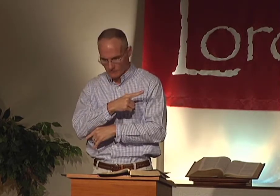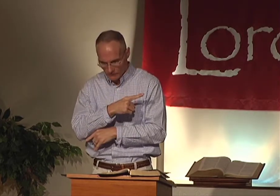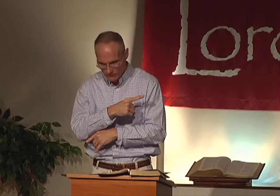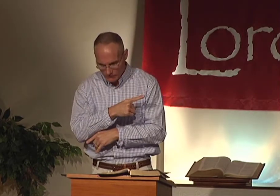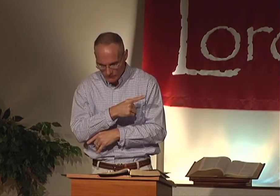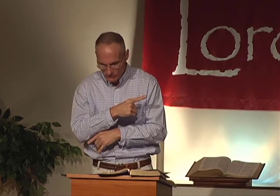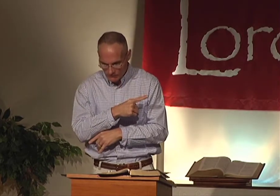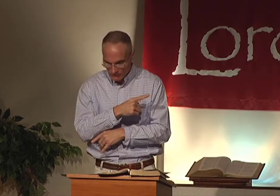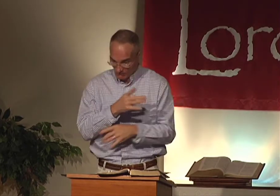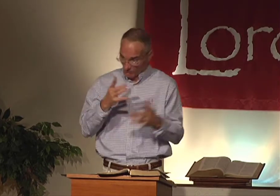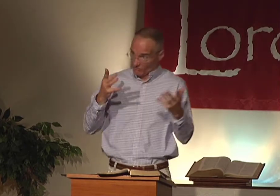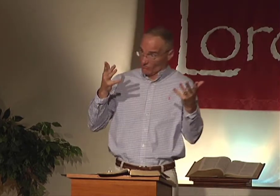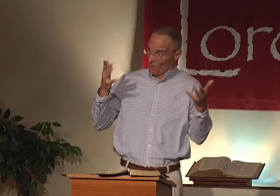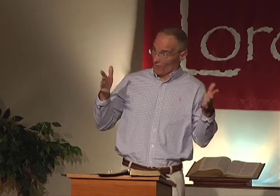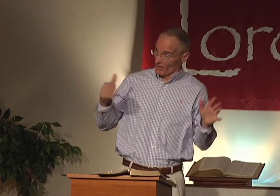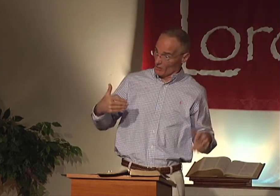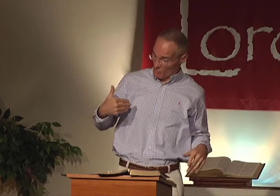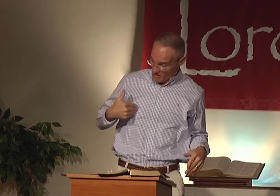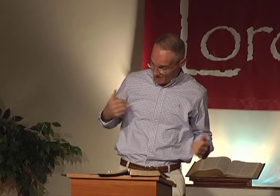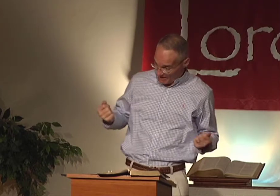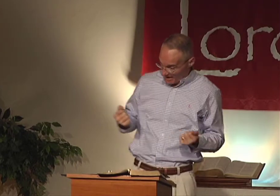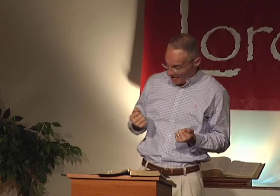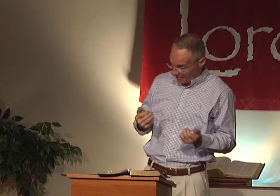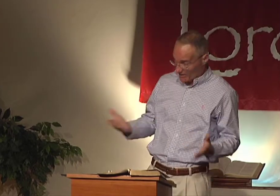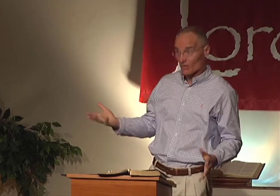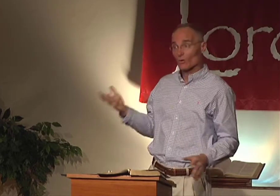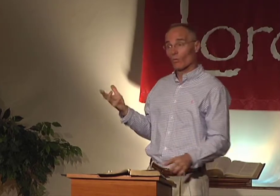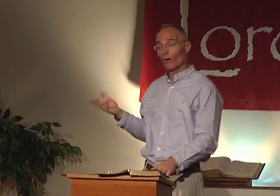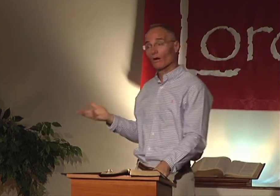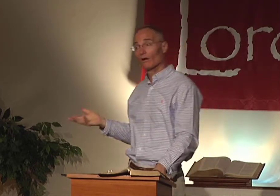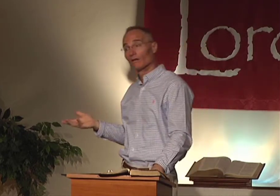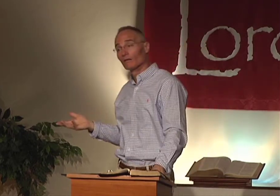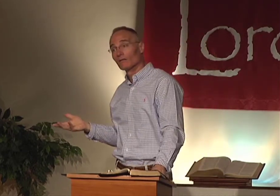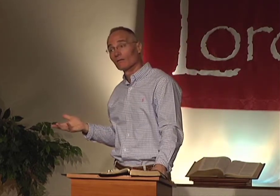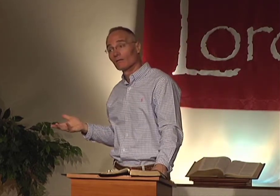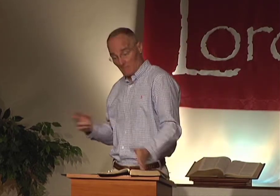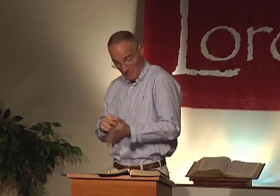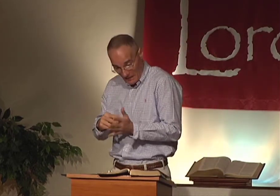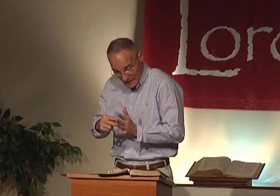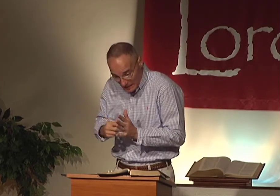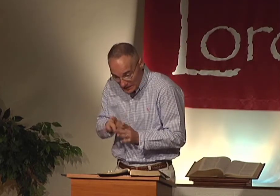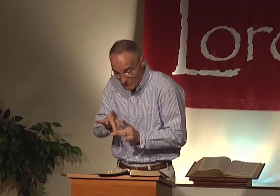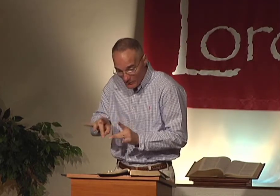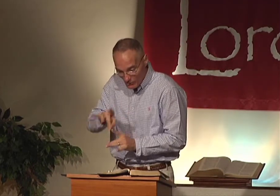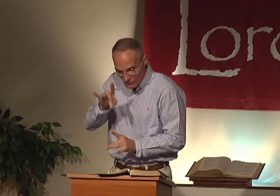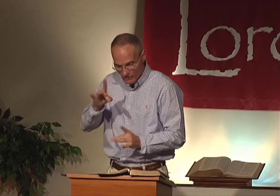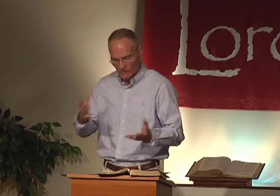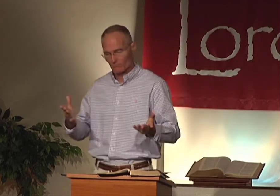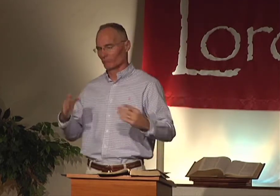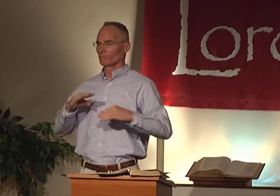being sarcastic here. Oh, so you already have everything. Huh. That means